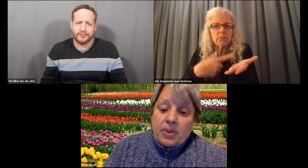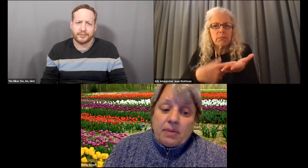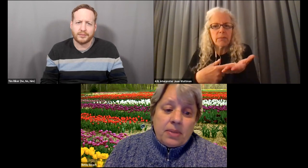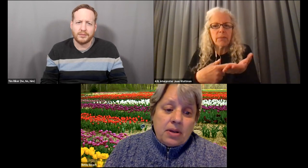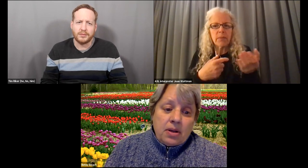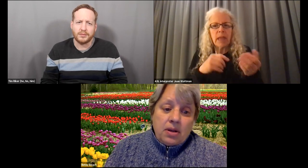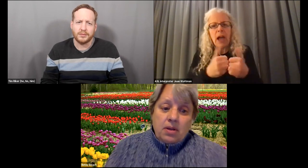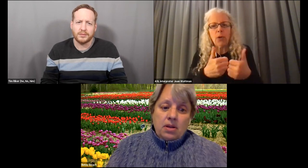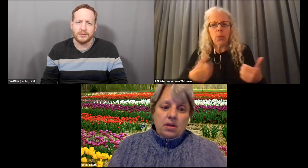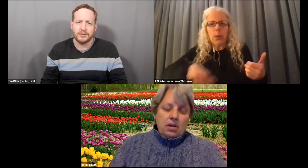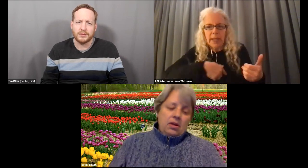them.